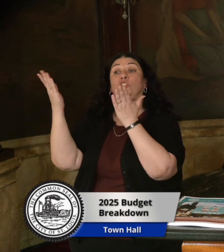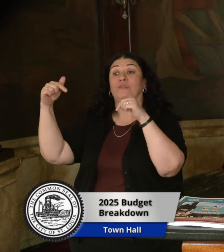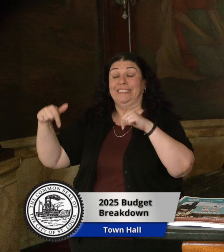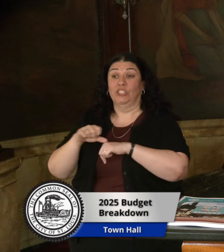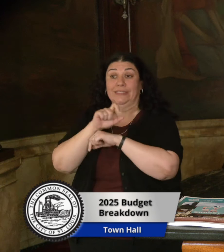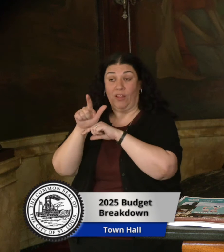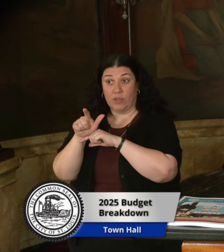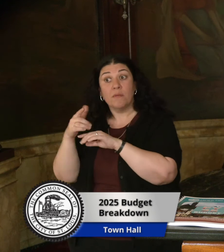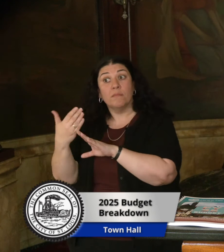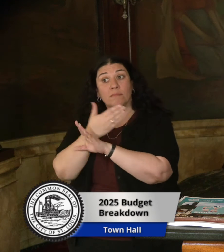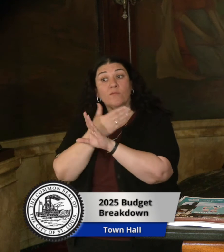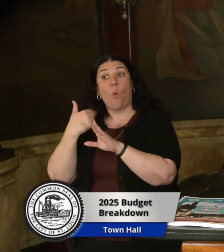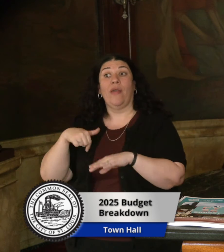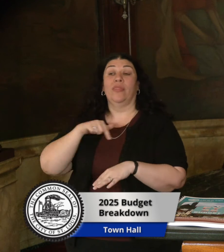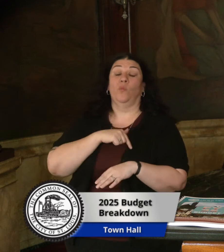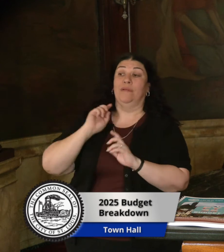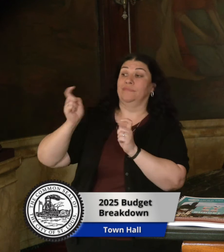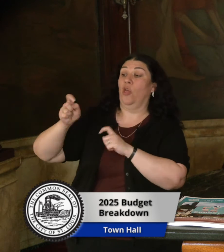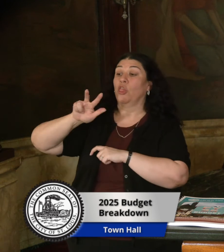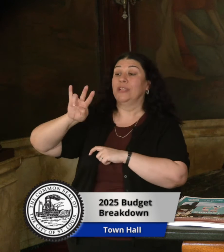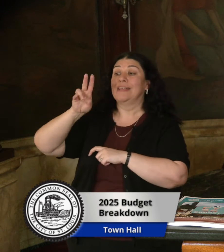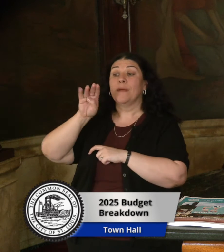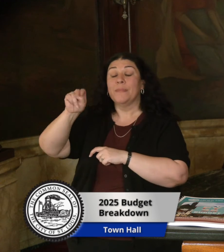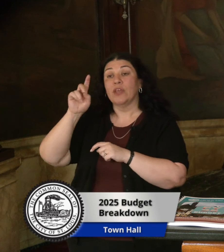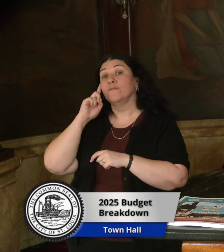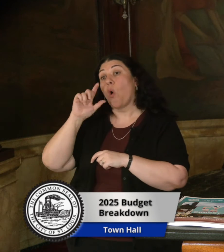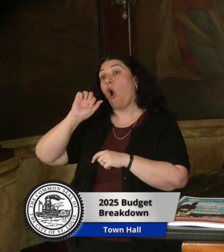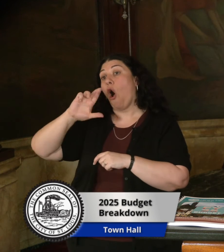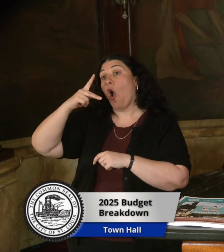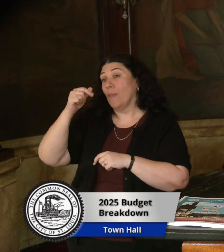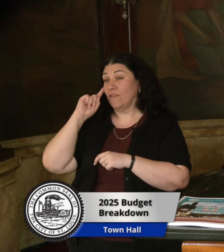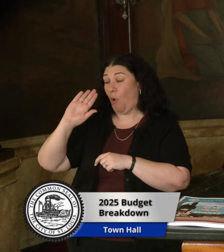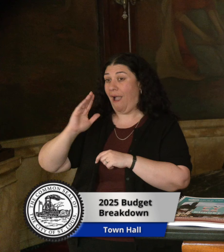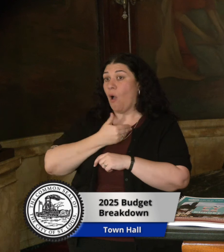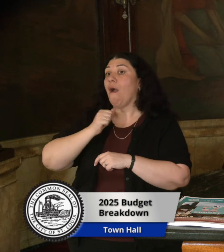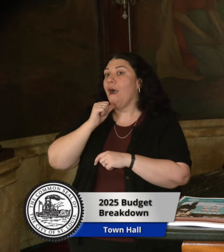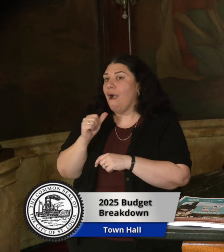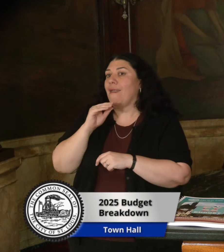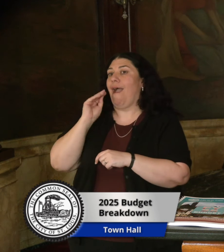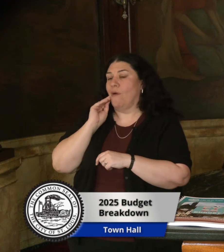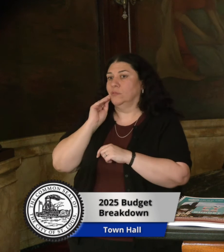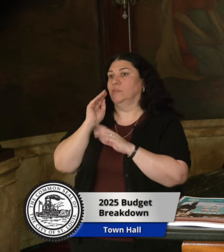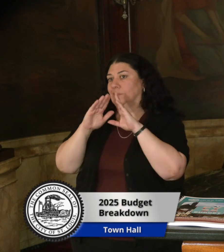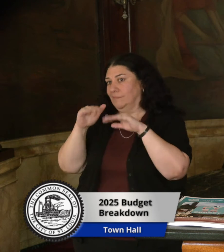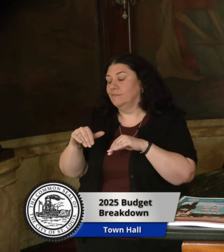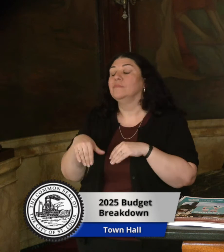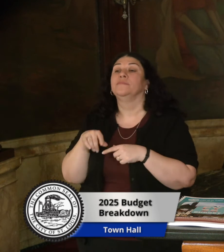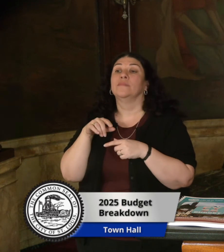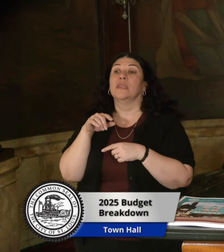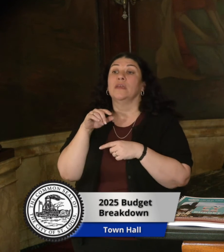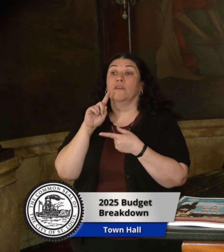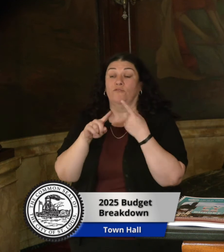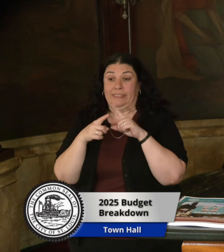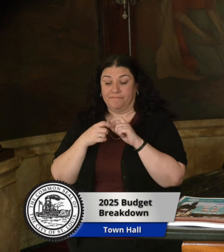The city previously invested $37 million in ARPA funds for our unhoused residents to prevent them from losing their